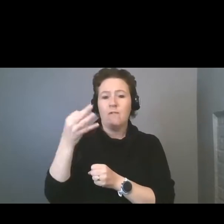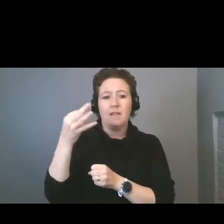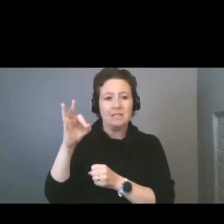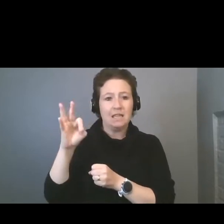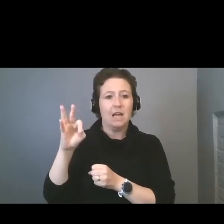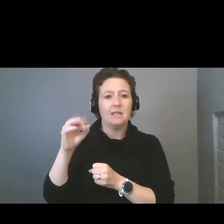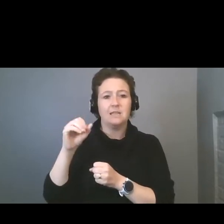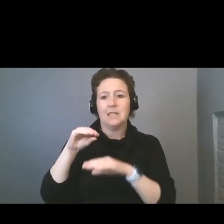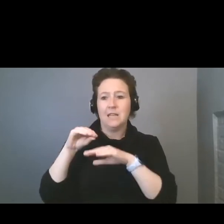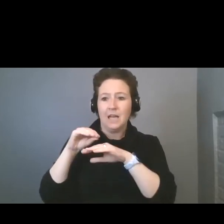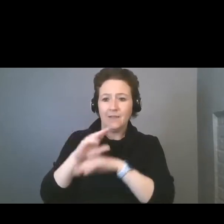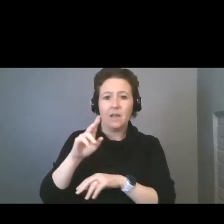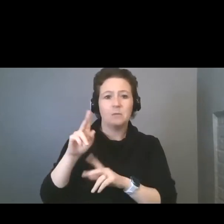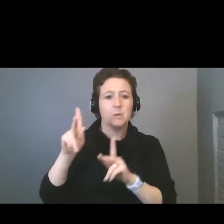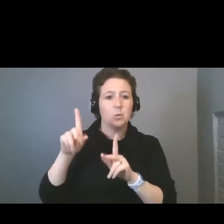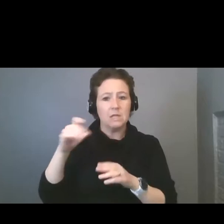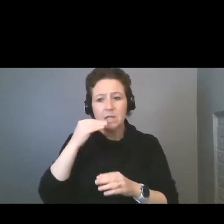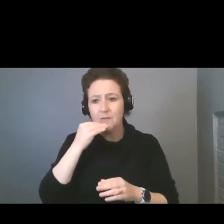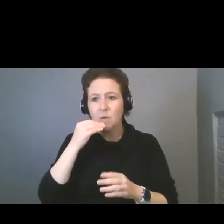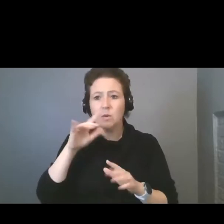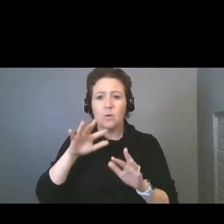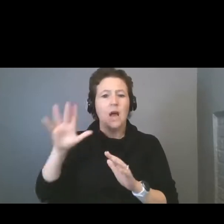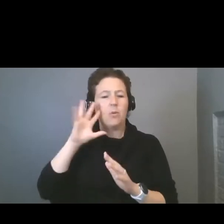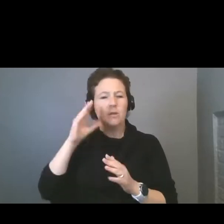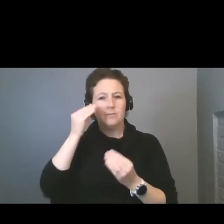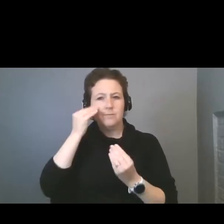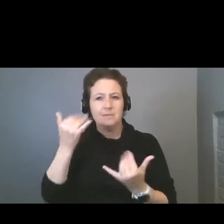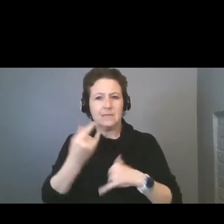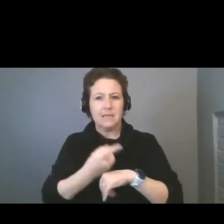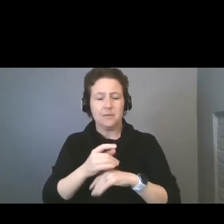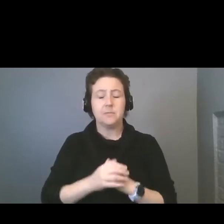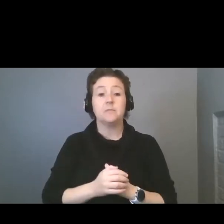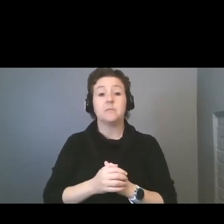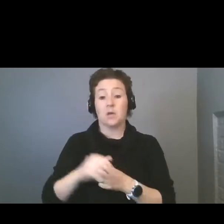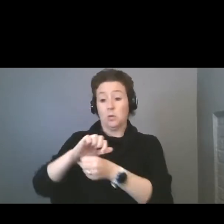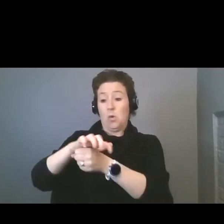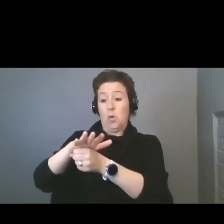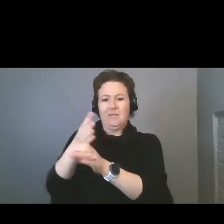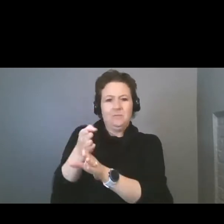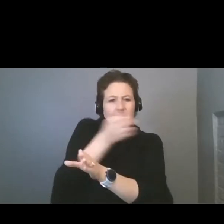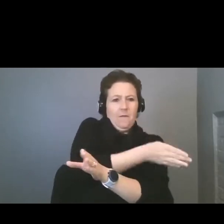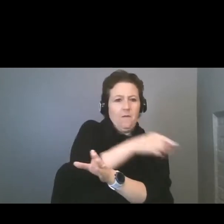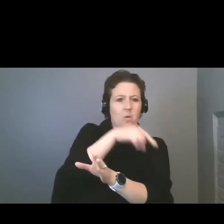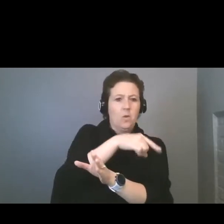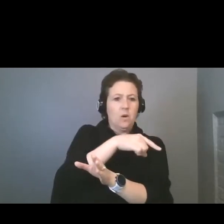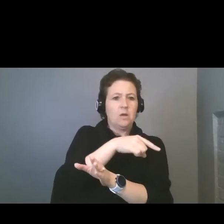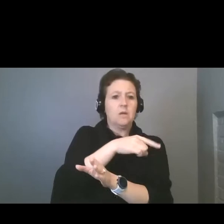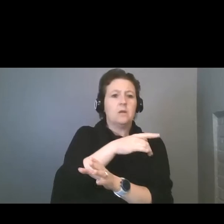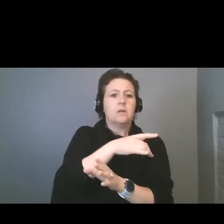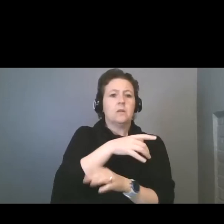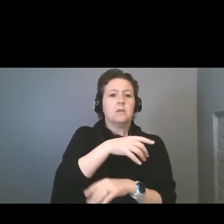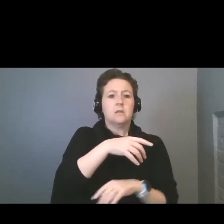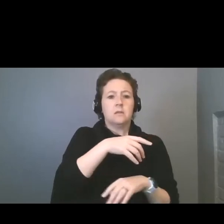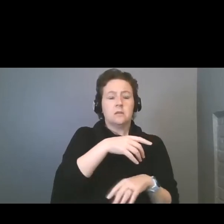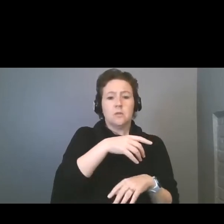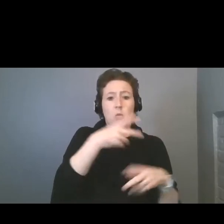wanted to share that with you today. Prior to COVID, the highest level of food insecurity in the country was